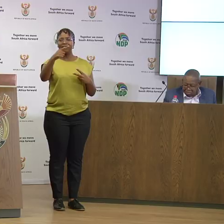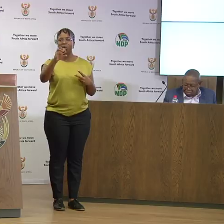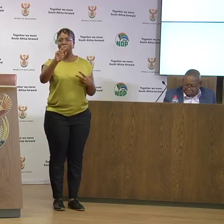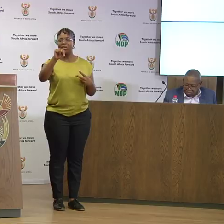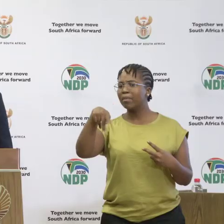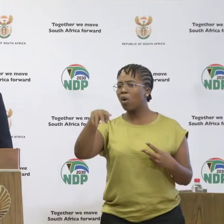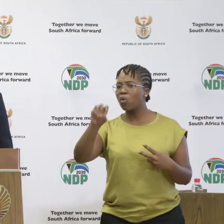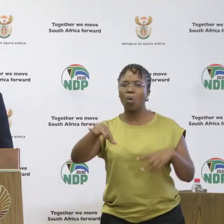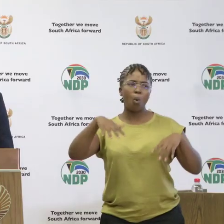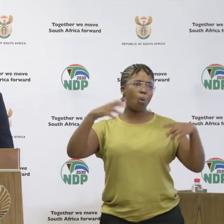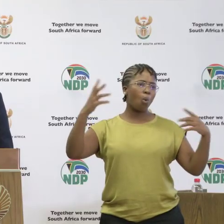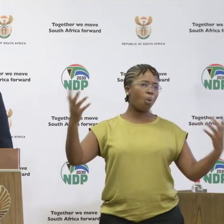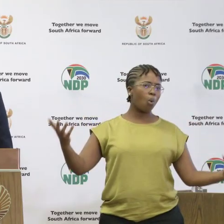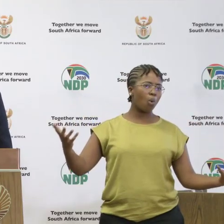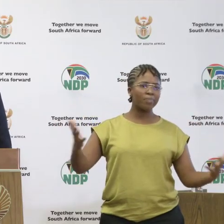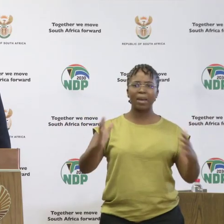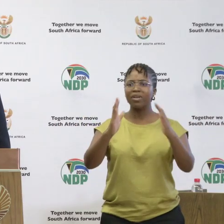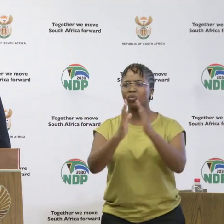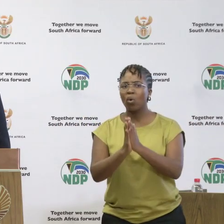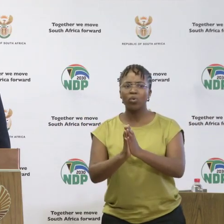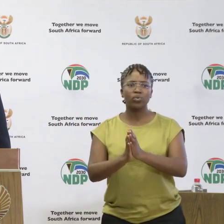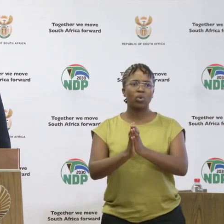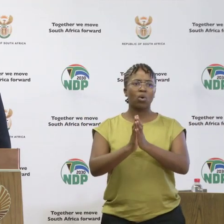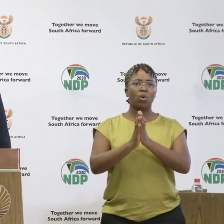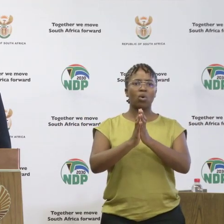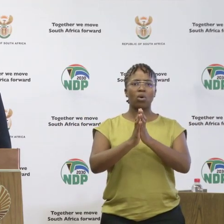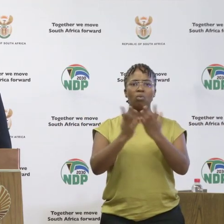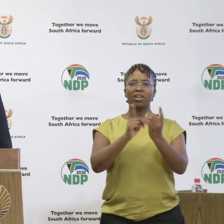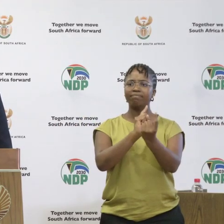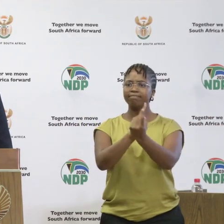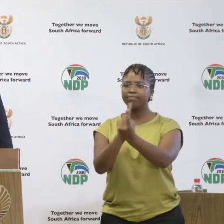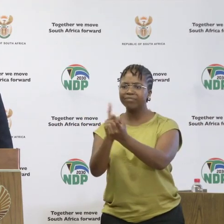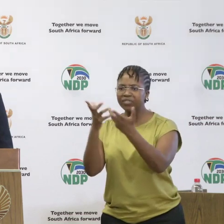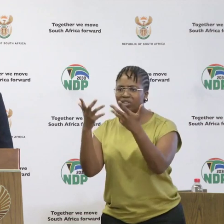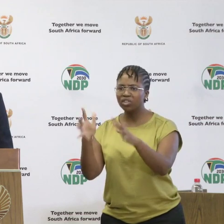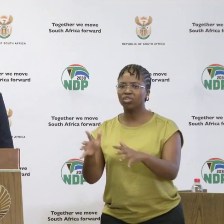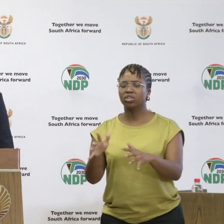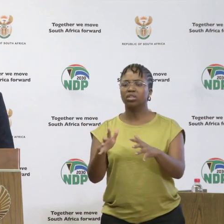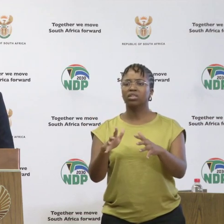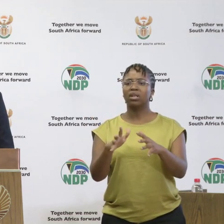organizations or church organizations that we have met with the president,